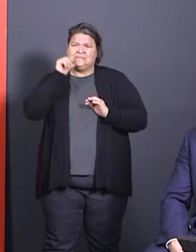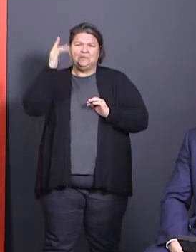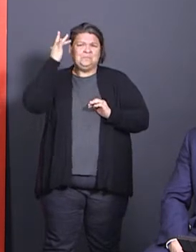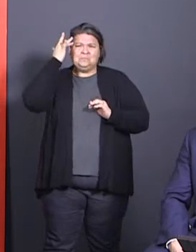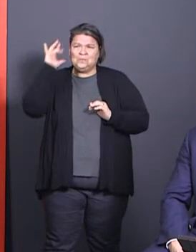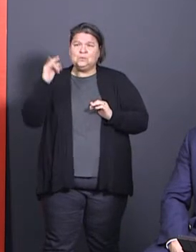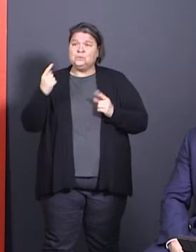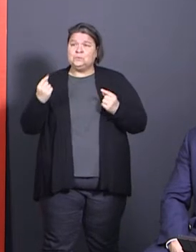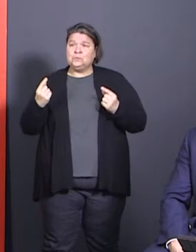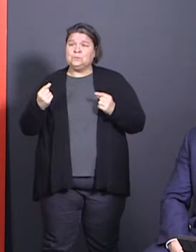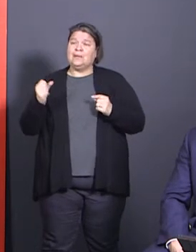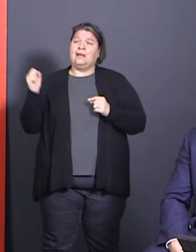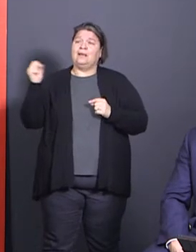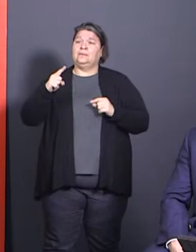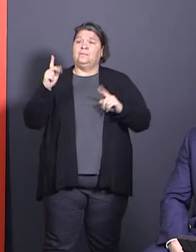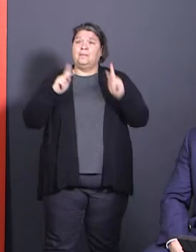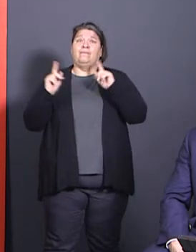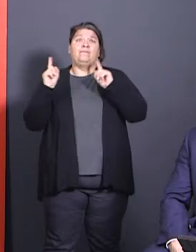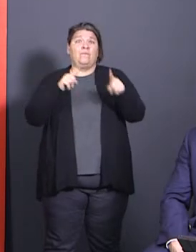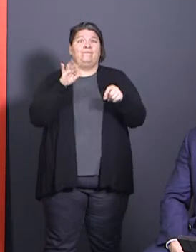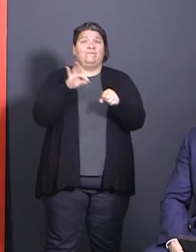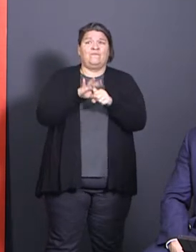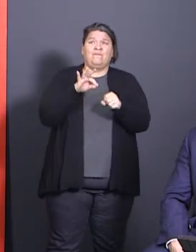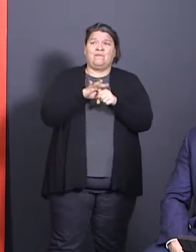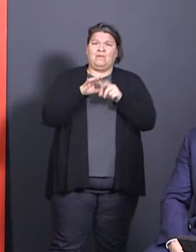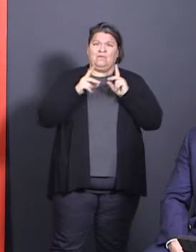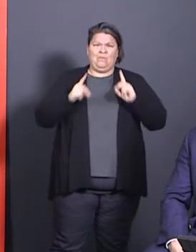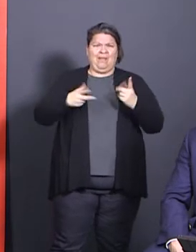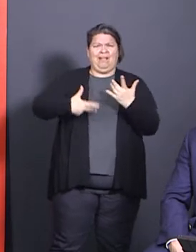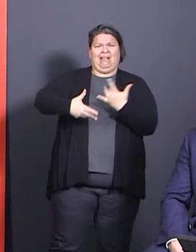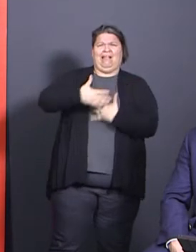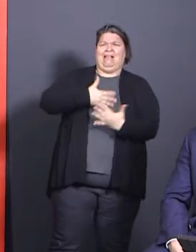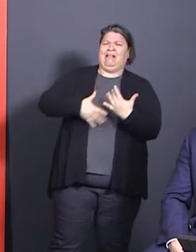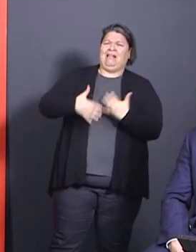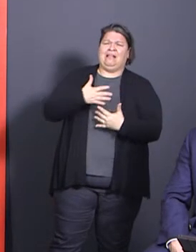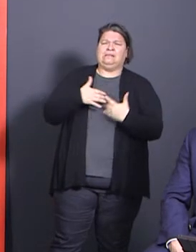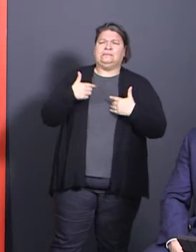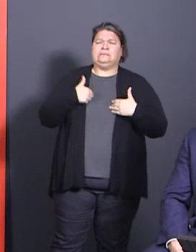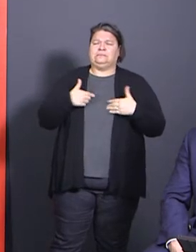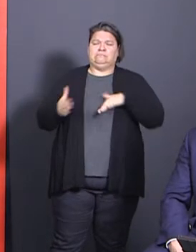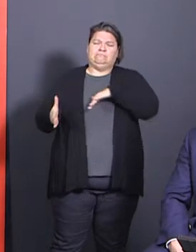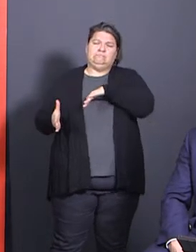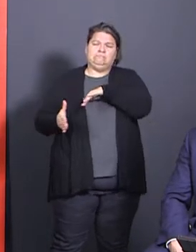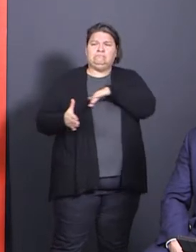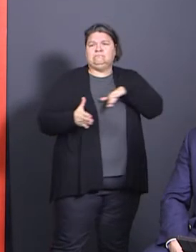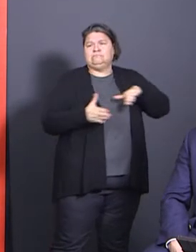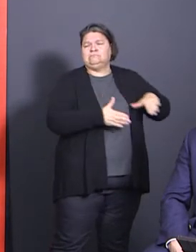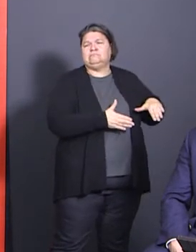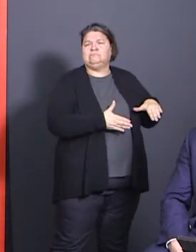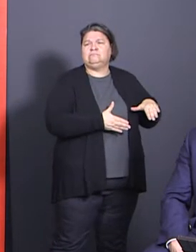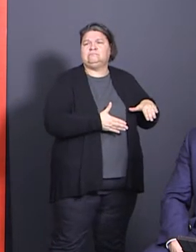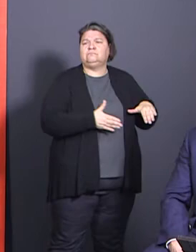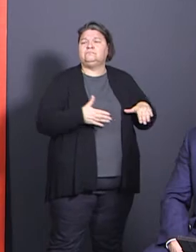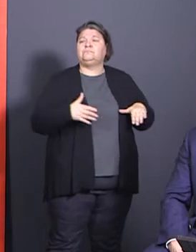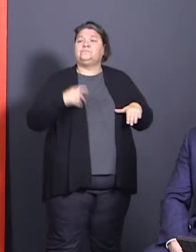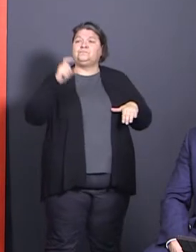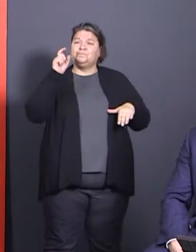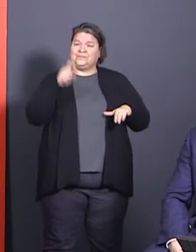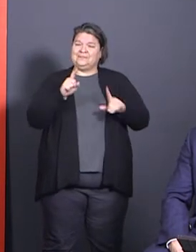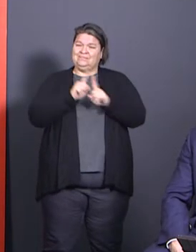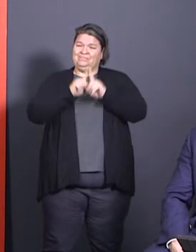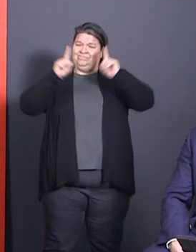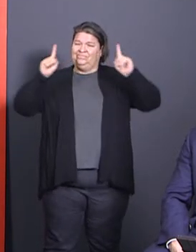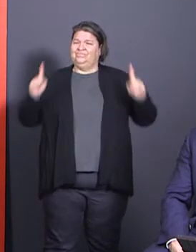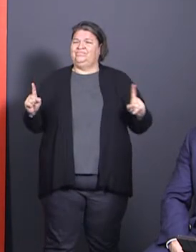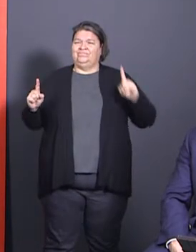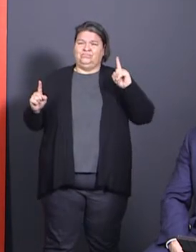out to vote. It would go against social distancing and everything. So we were fortunate that he moved it to July the 14th